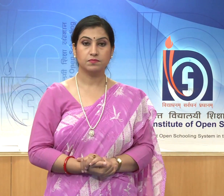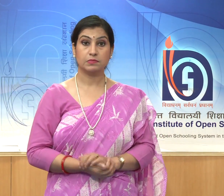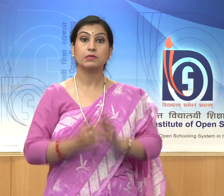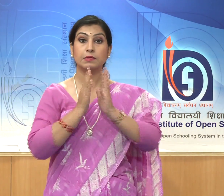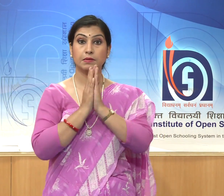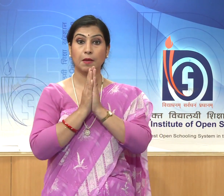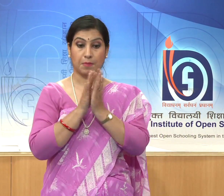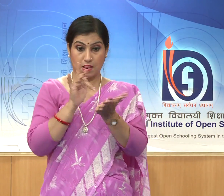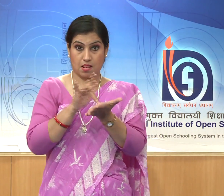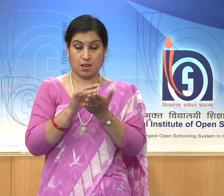Temple architecture